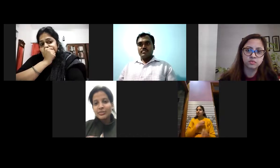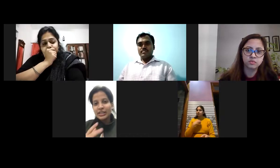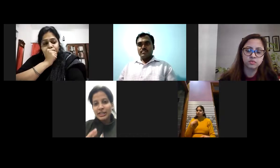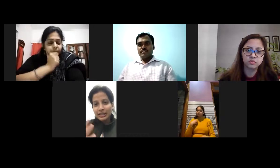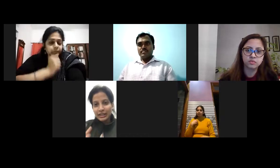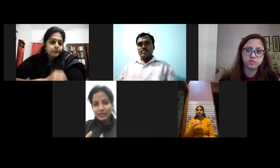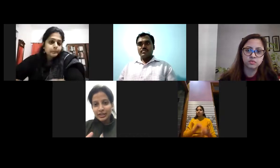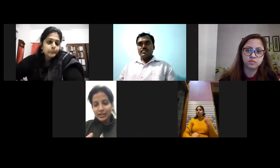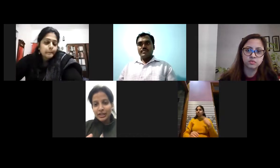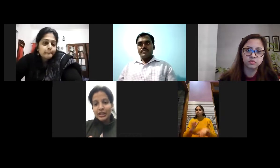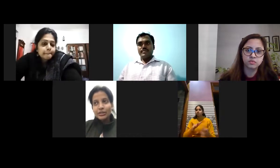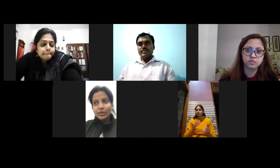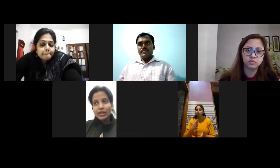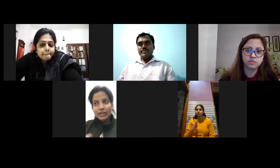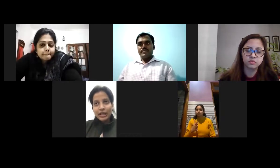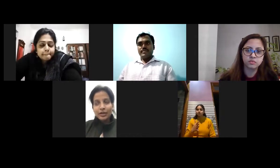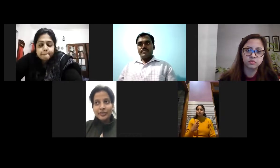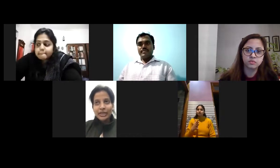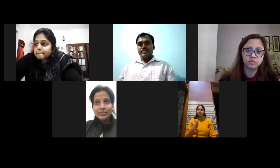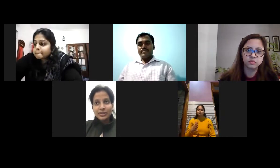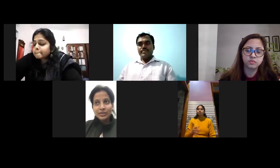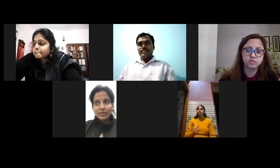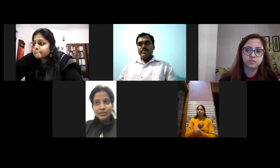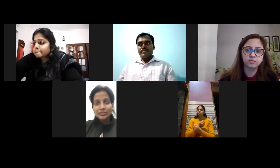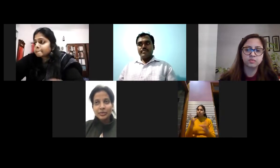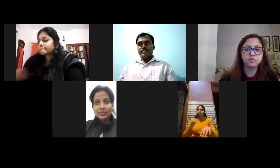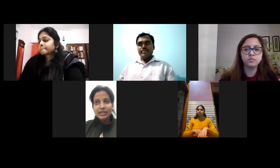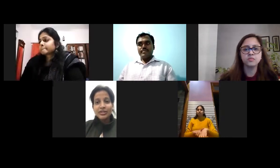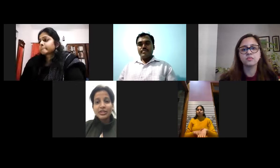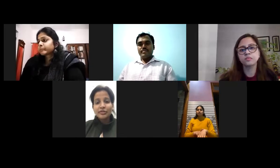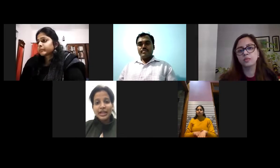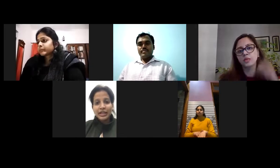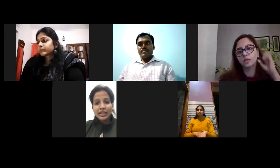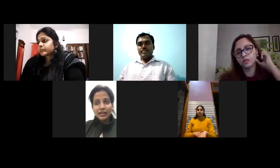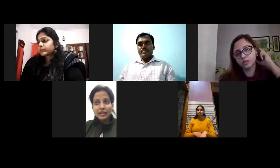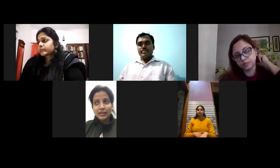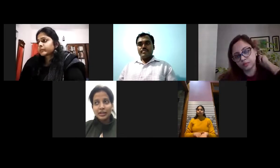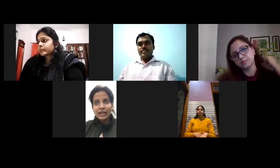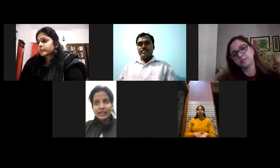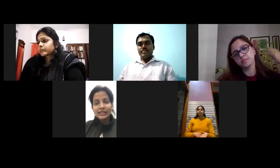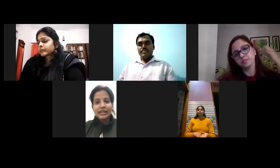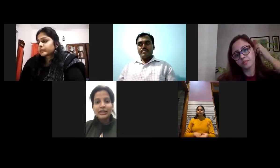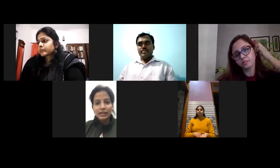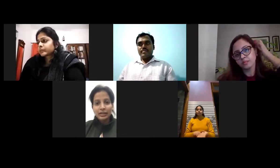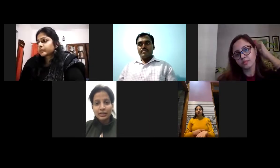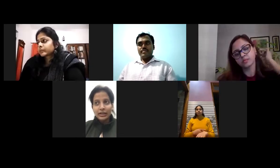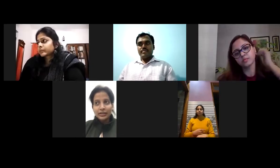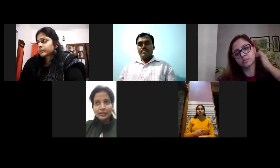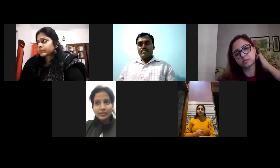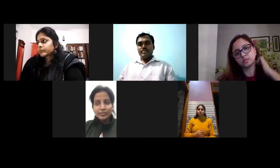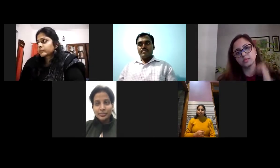hysteria is basically a construct. So yeah, a lot of times there was a fainting and hysterical